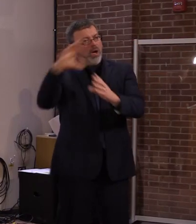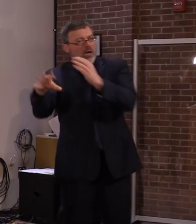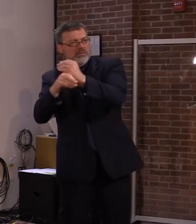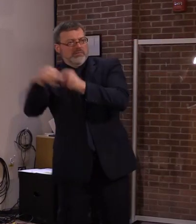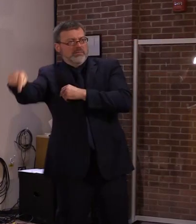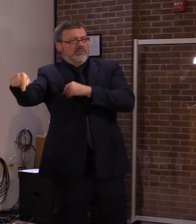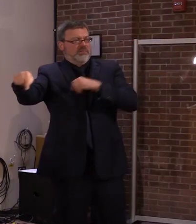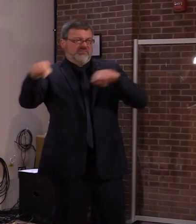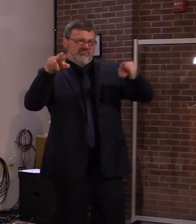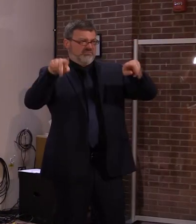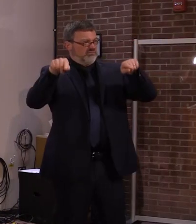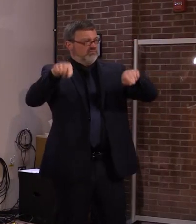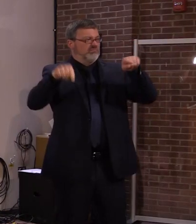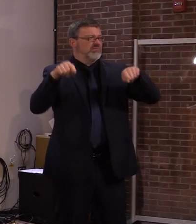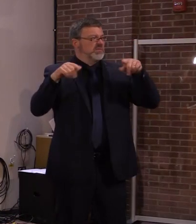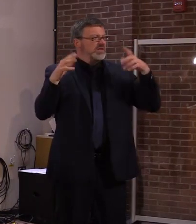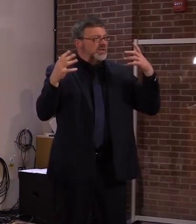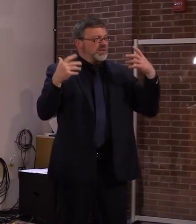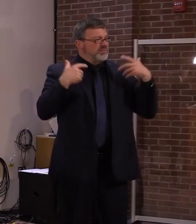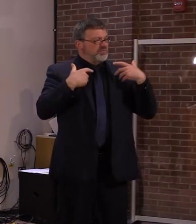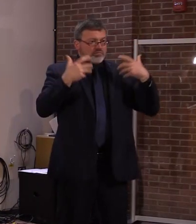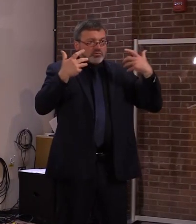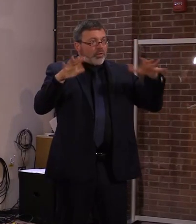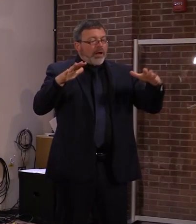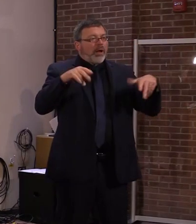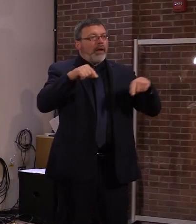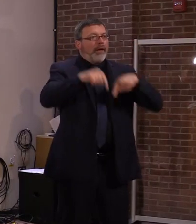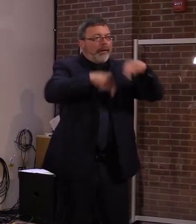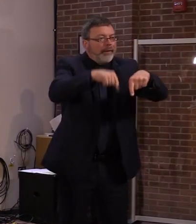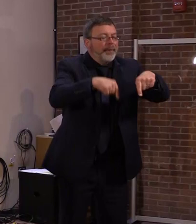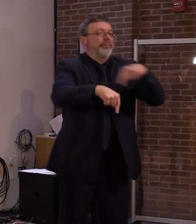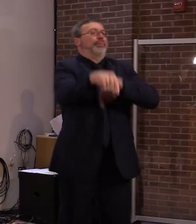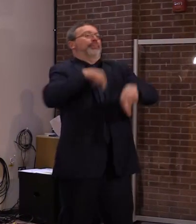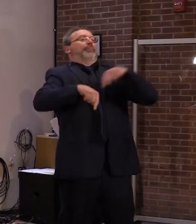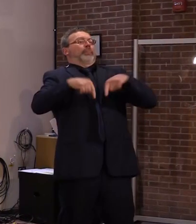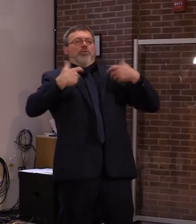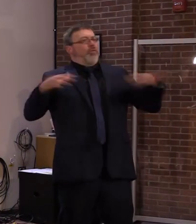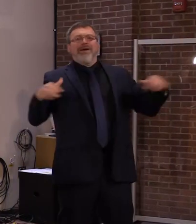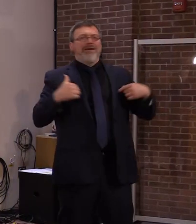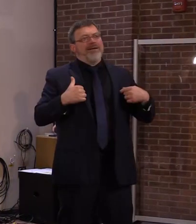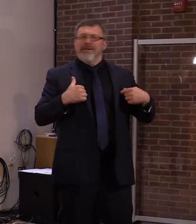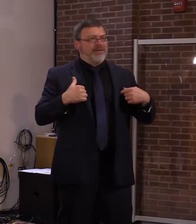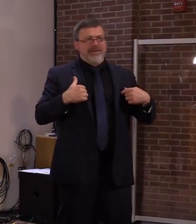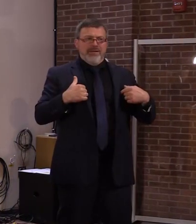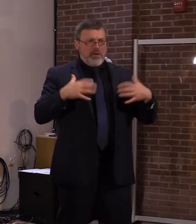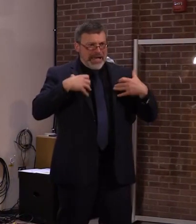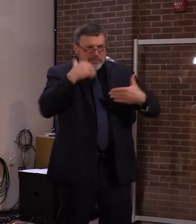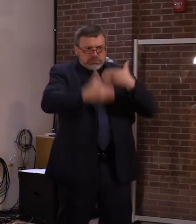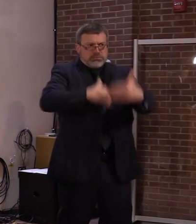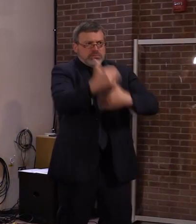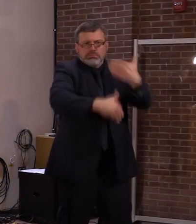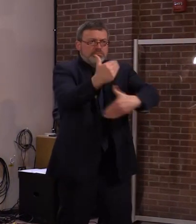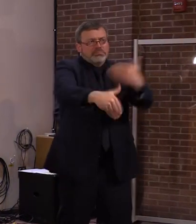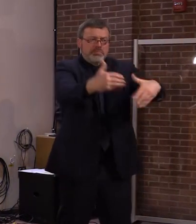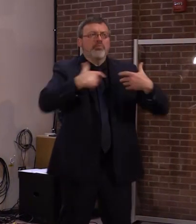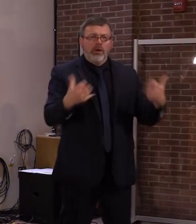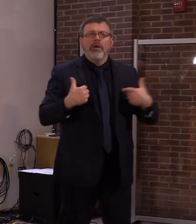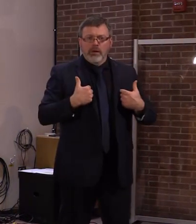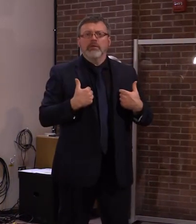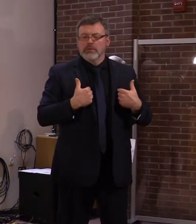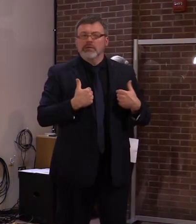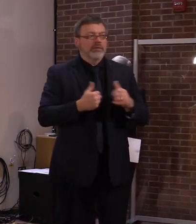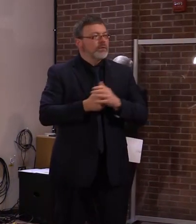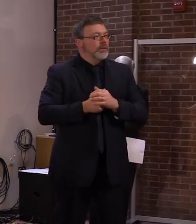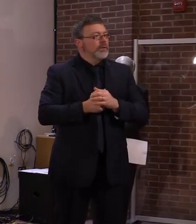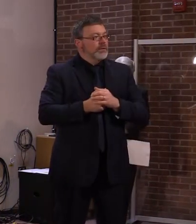keep older, more vulnerable Vermonters out of the ICU. So with that, I'll turn it over to Commissioner Pichek for